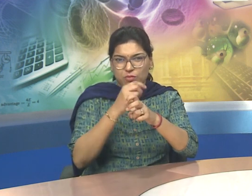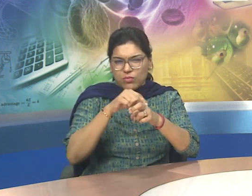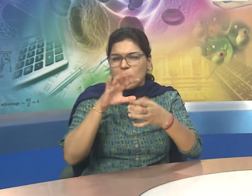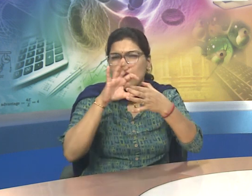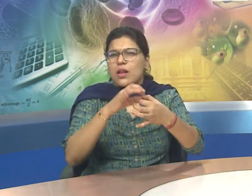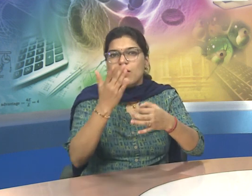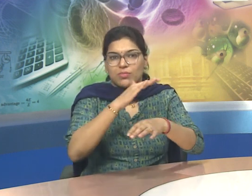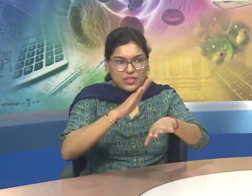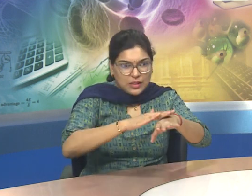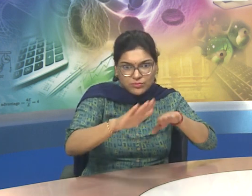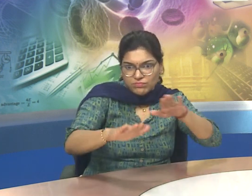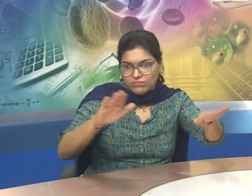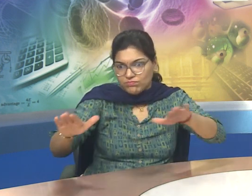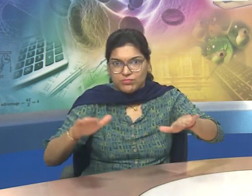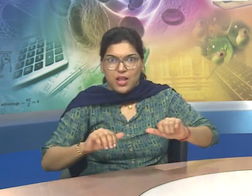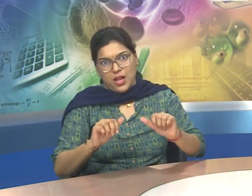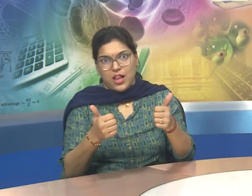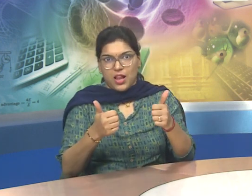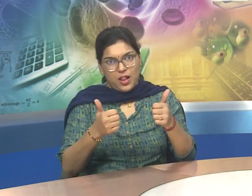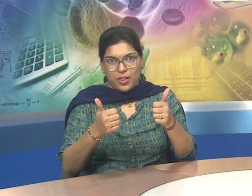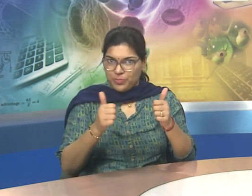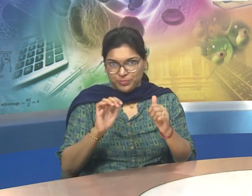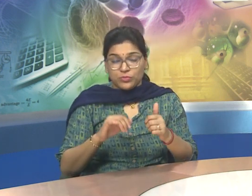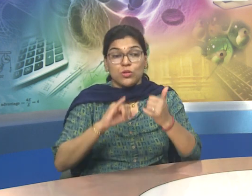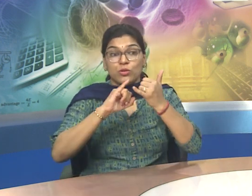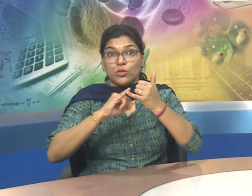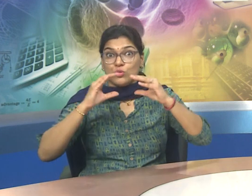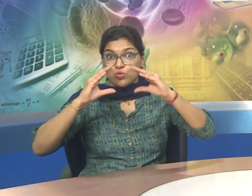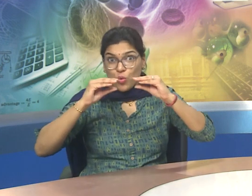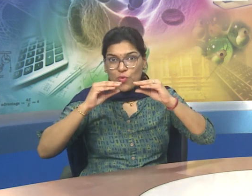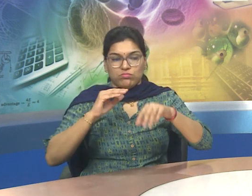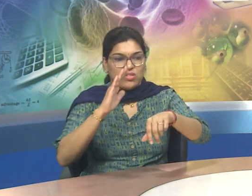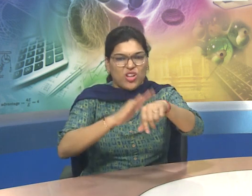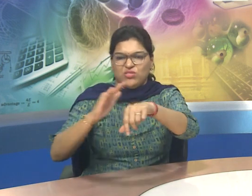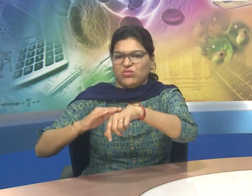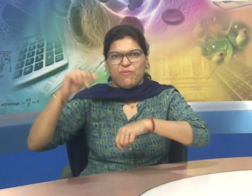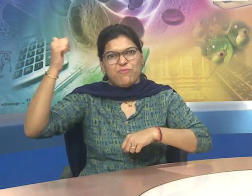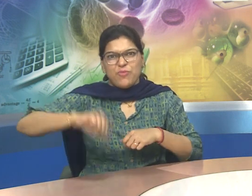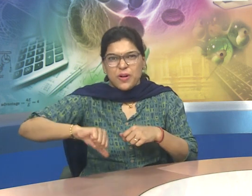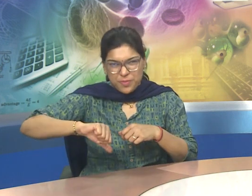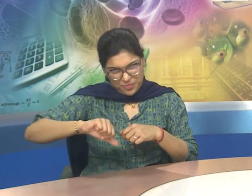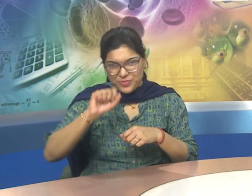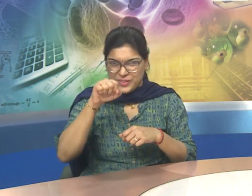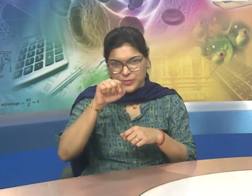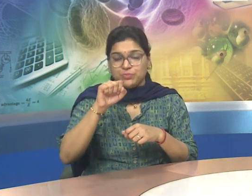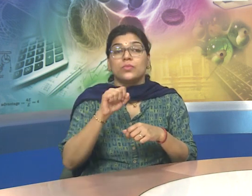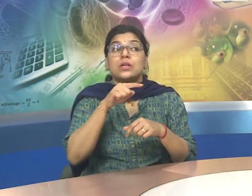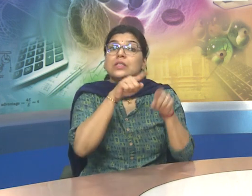Hard, we all know the things. Hard means those things which we can touch.